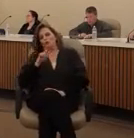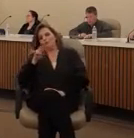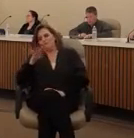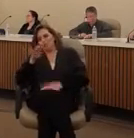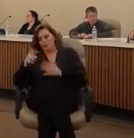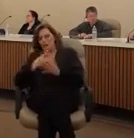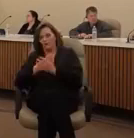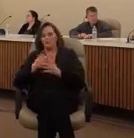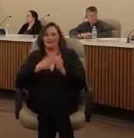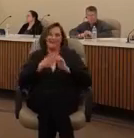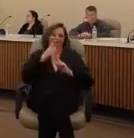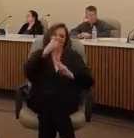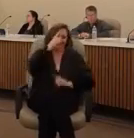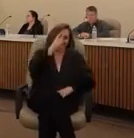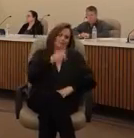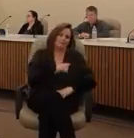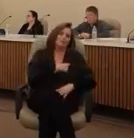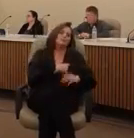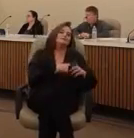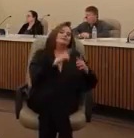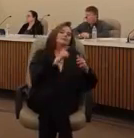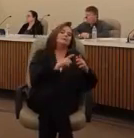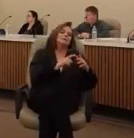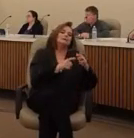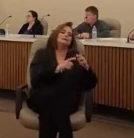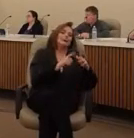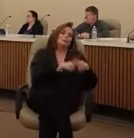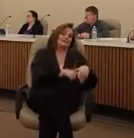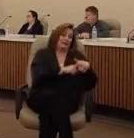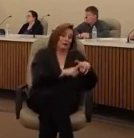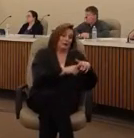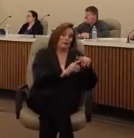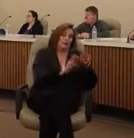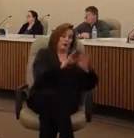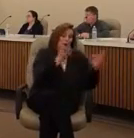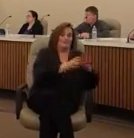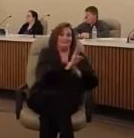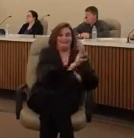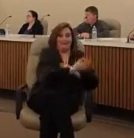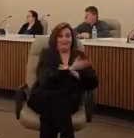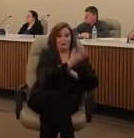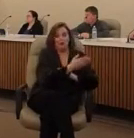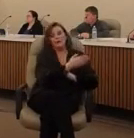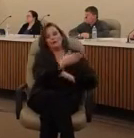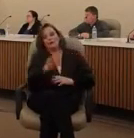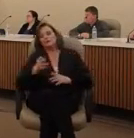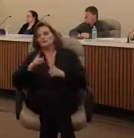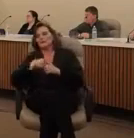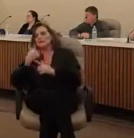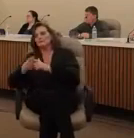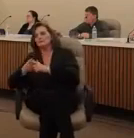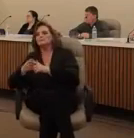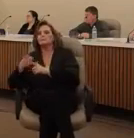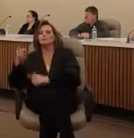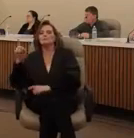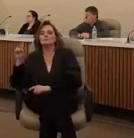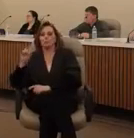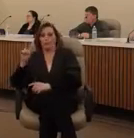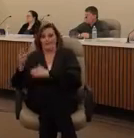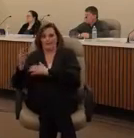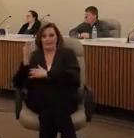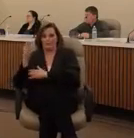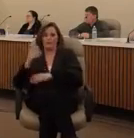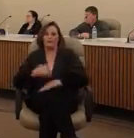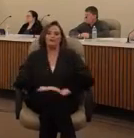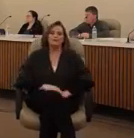proposing 6 a.m. to 2 a.m. So when will we know? Well, I think that they would live with 6 a.m. to 2 a.m., but I think they'd like to see